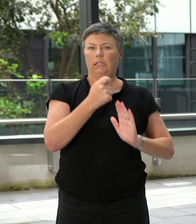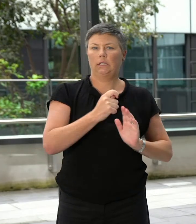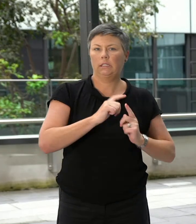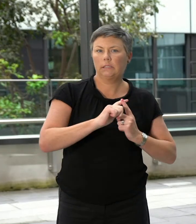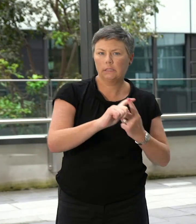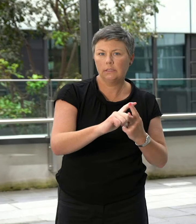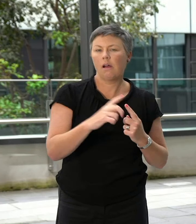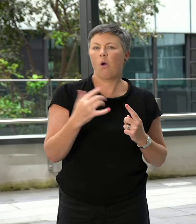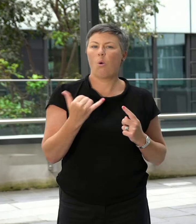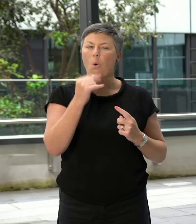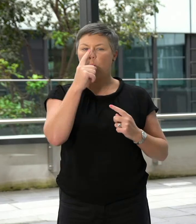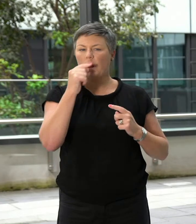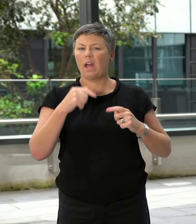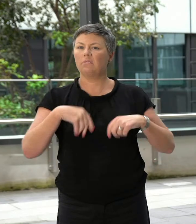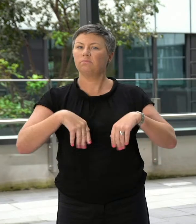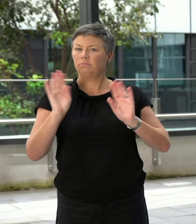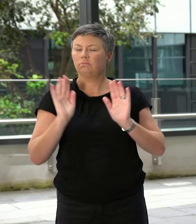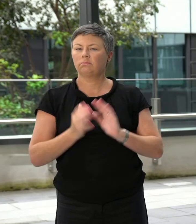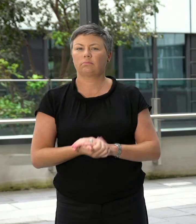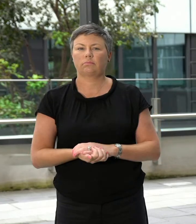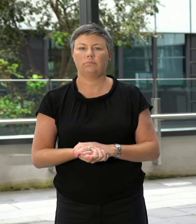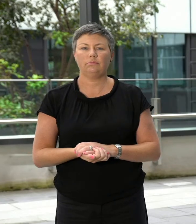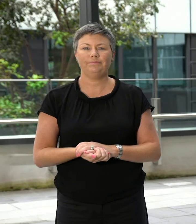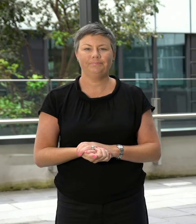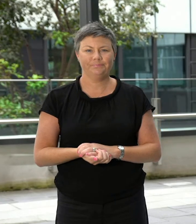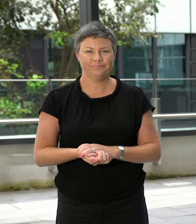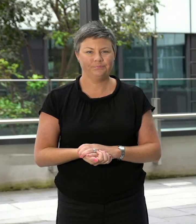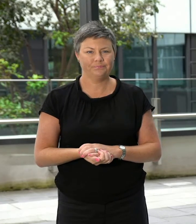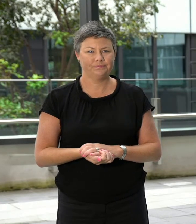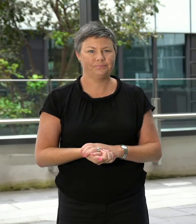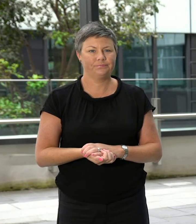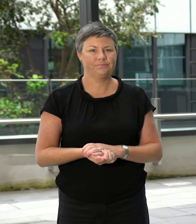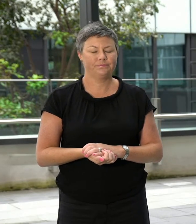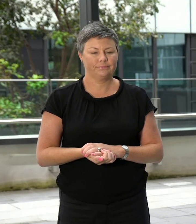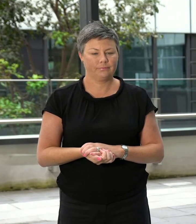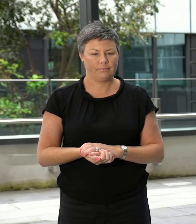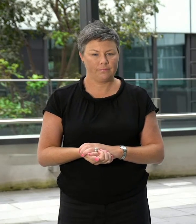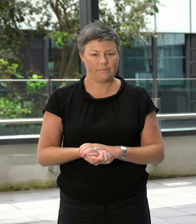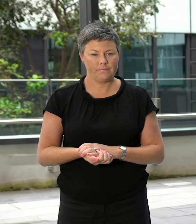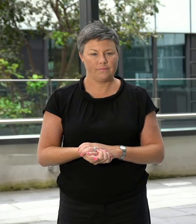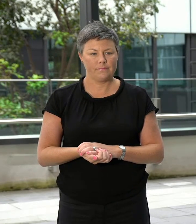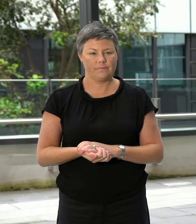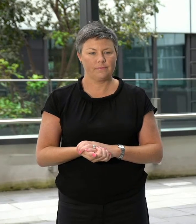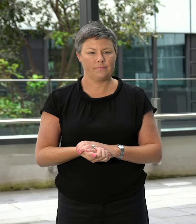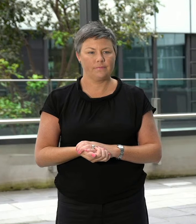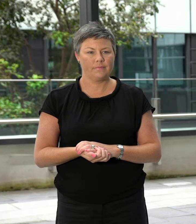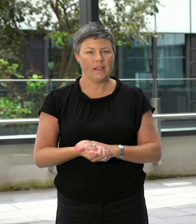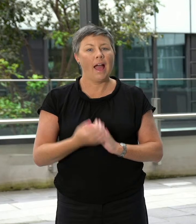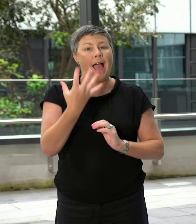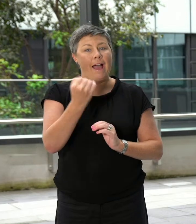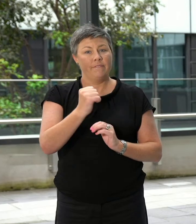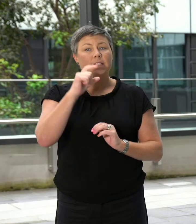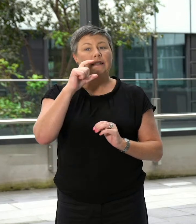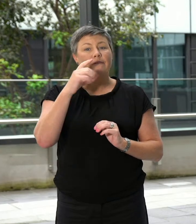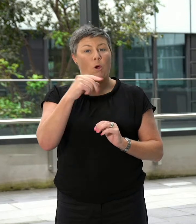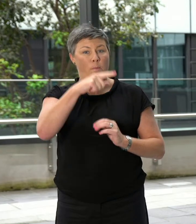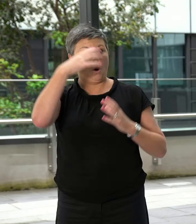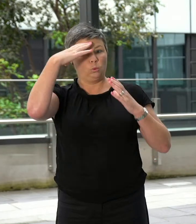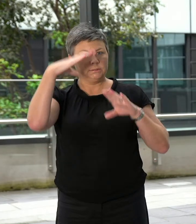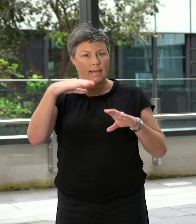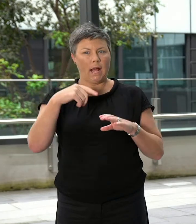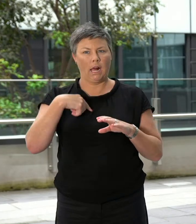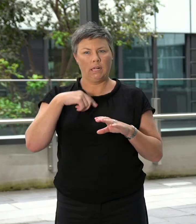if they finish their quarantine period. So as far as a review of the incident goes, the CCTV footage hasn't shown